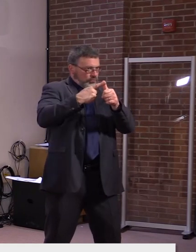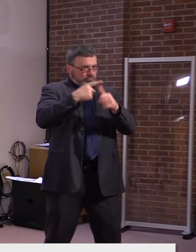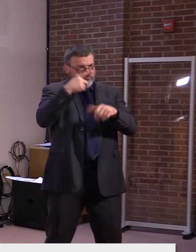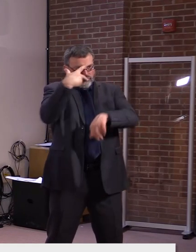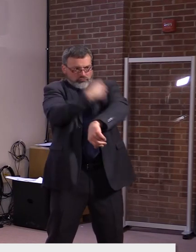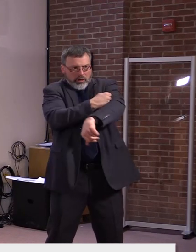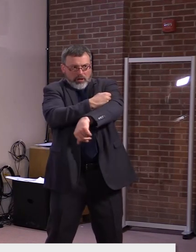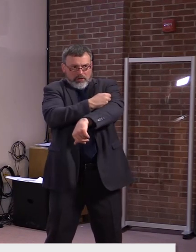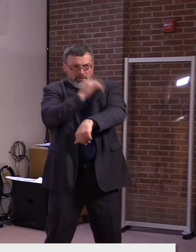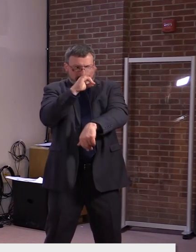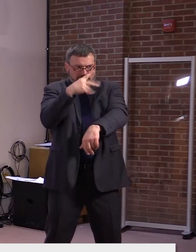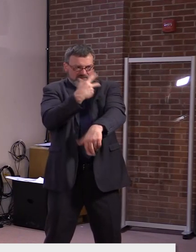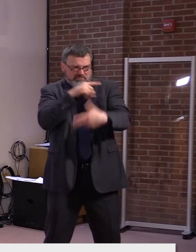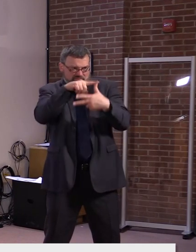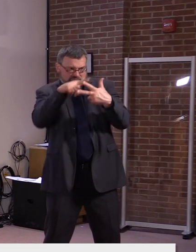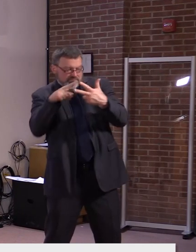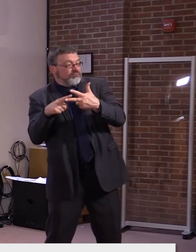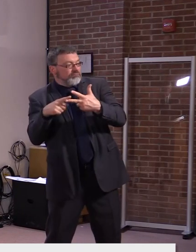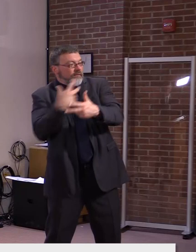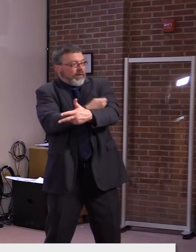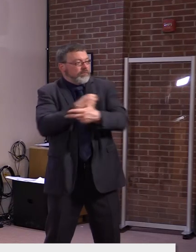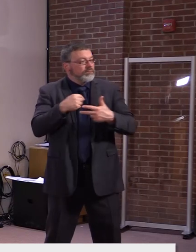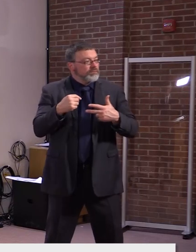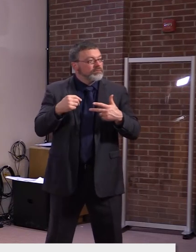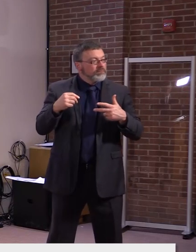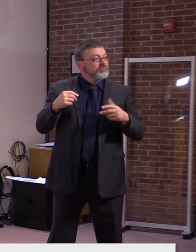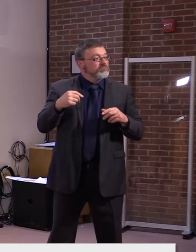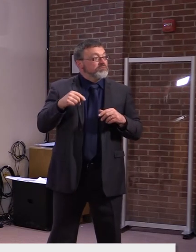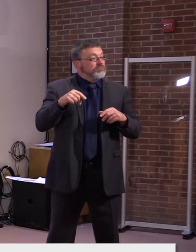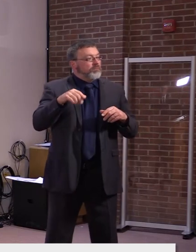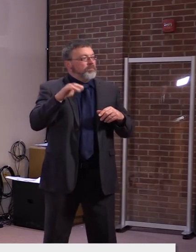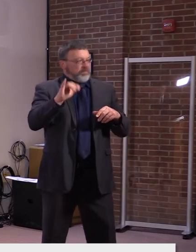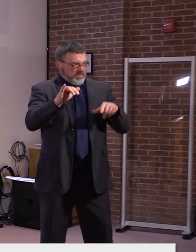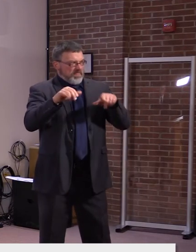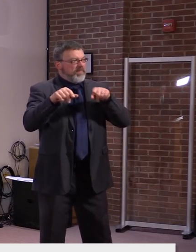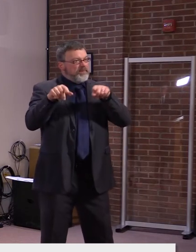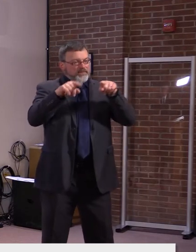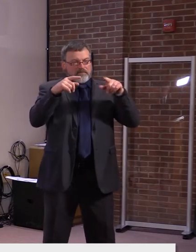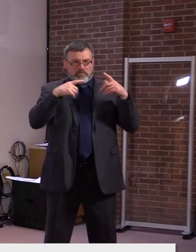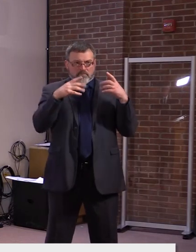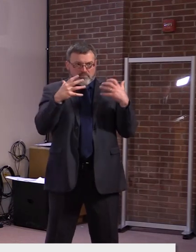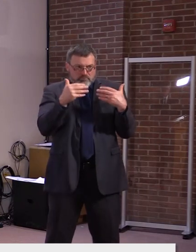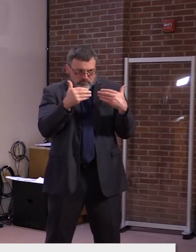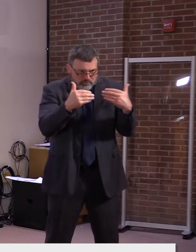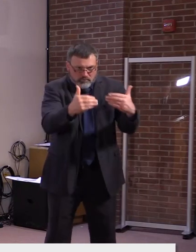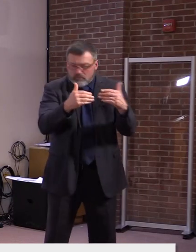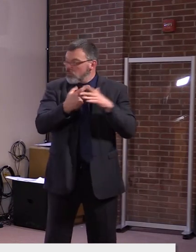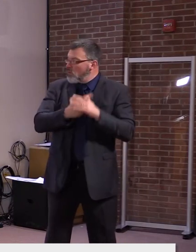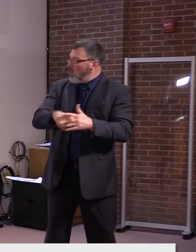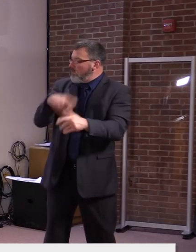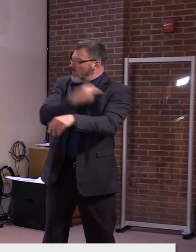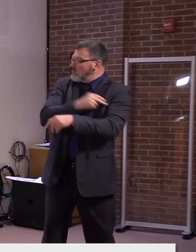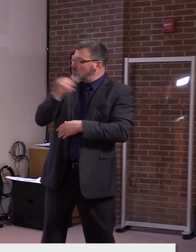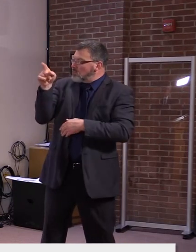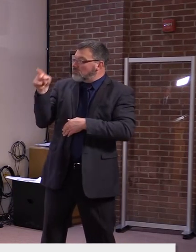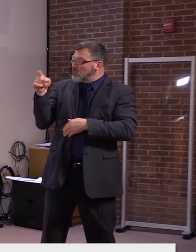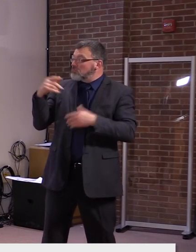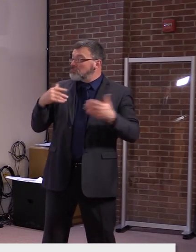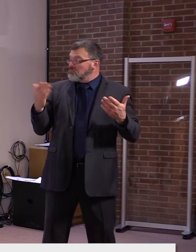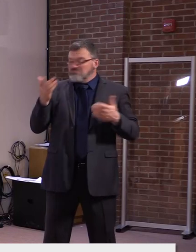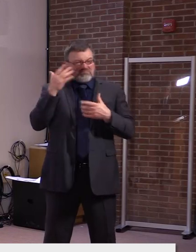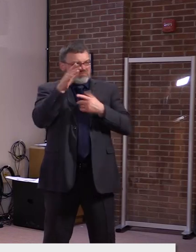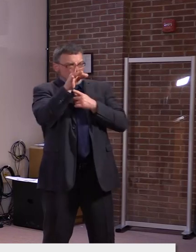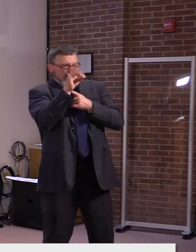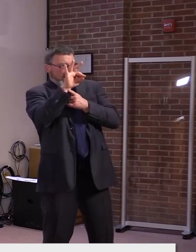the eligible population, and those who have started vaccination among the full population. So with that, I